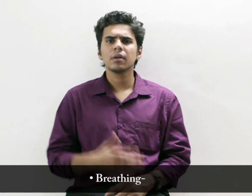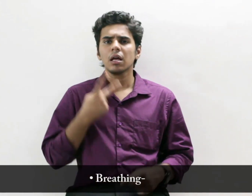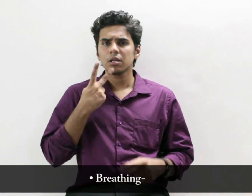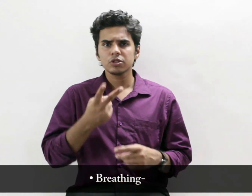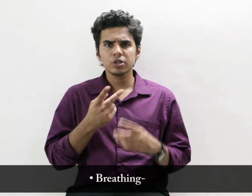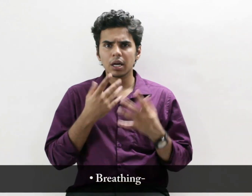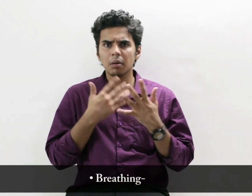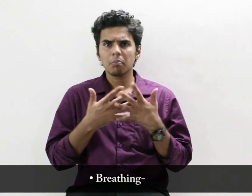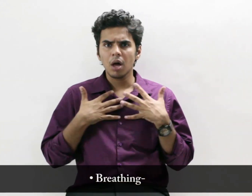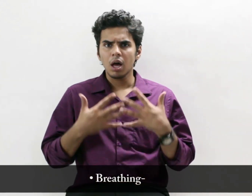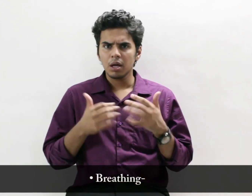Breathing.